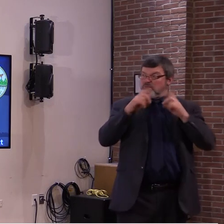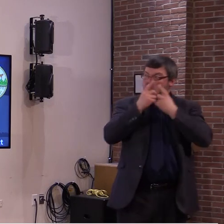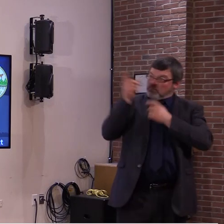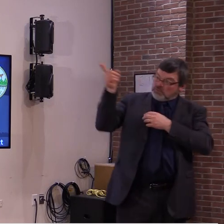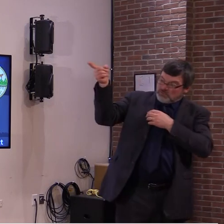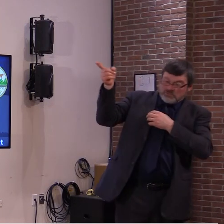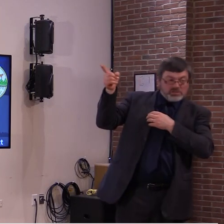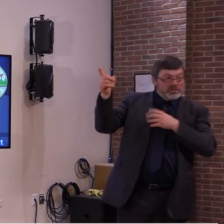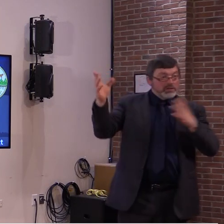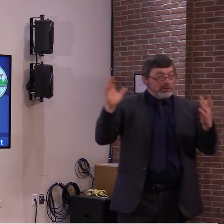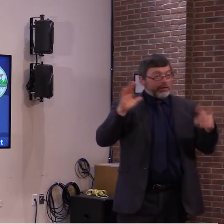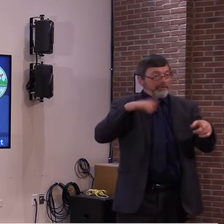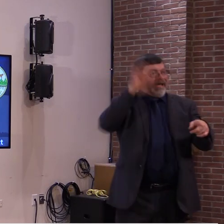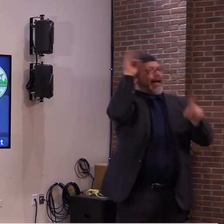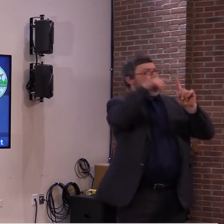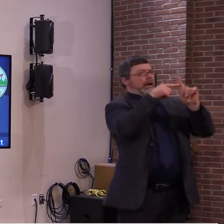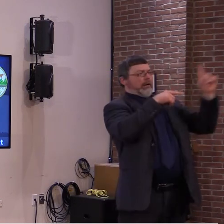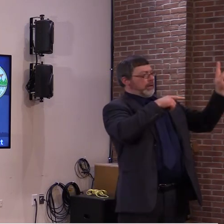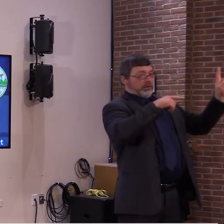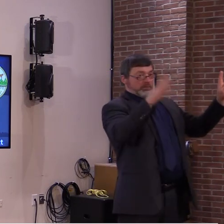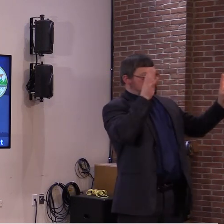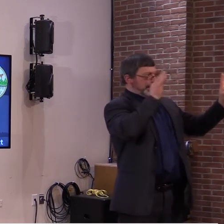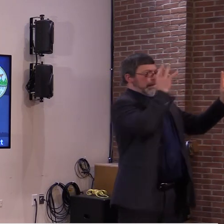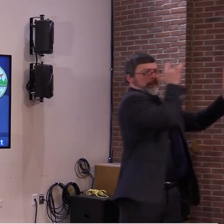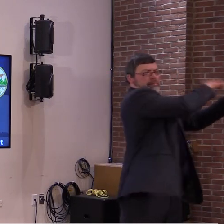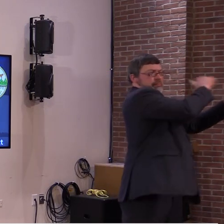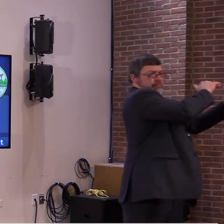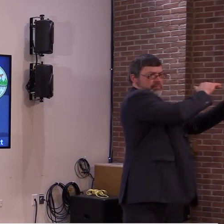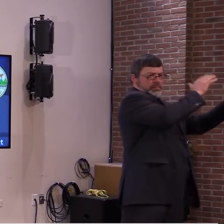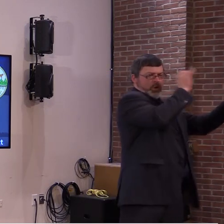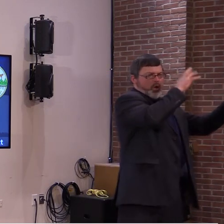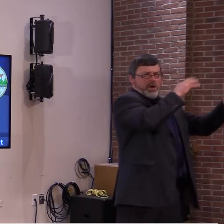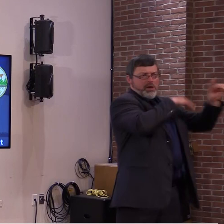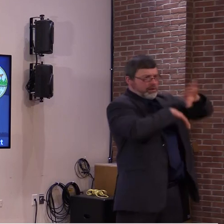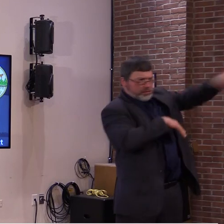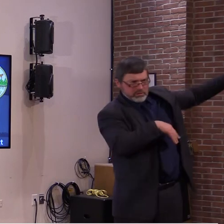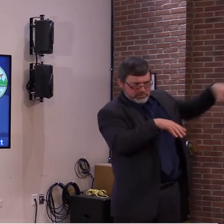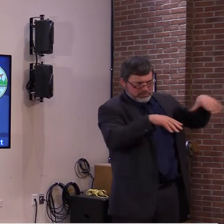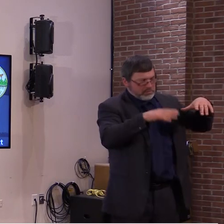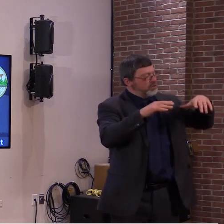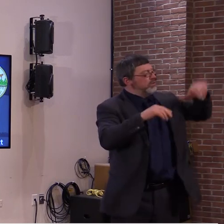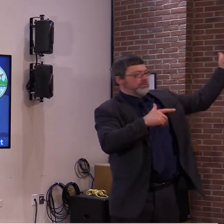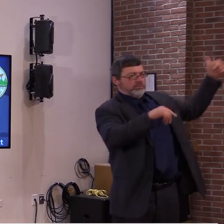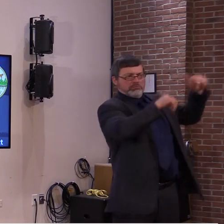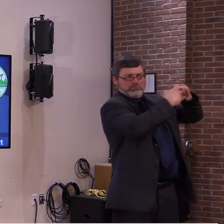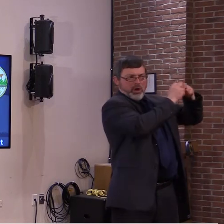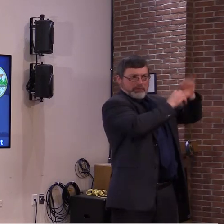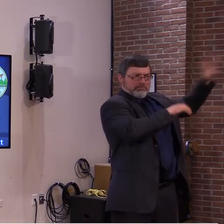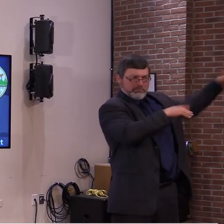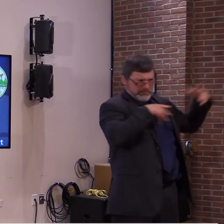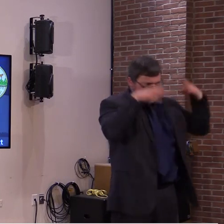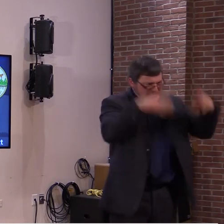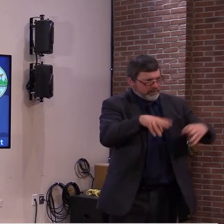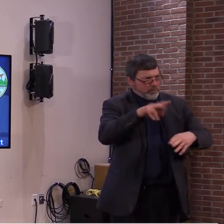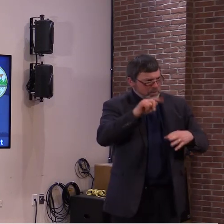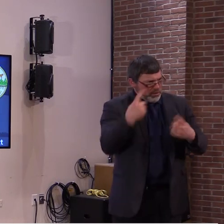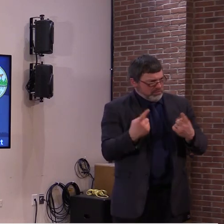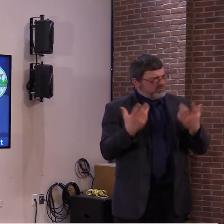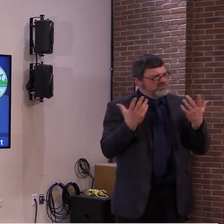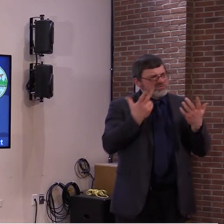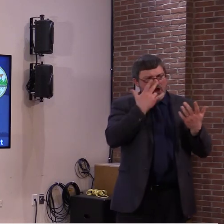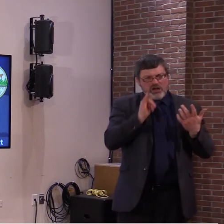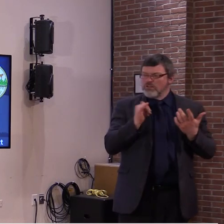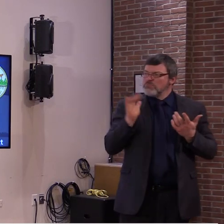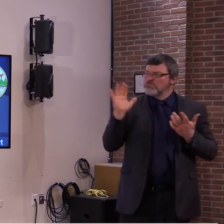how does that work? Again, I'll let Dr. Levine speak to the contact tracing procedure, but they